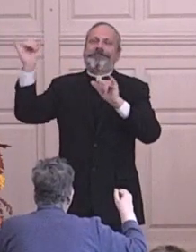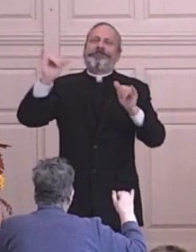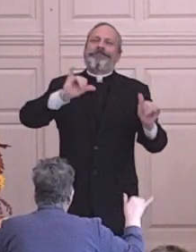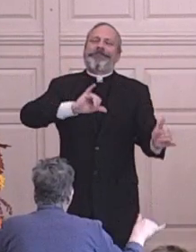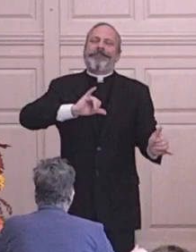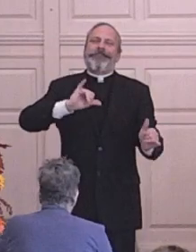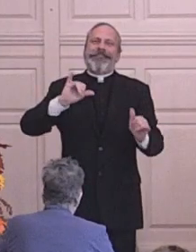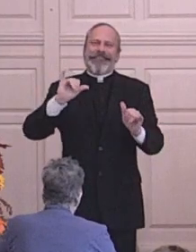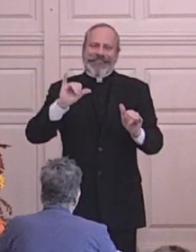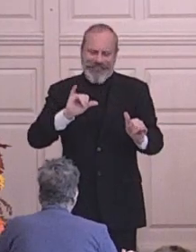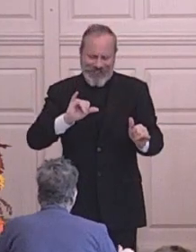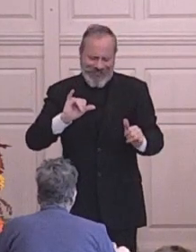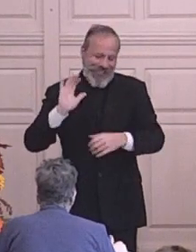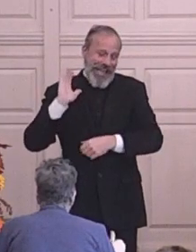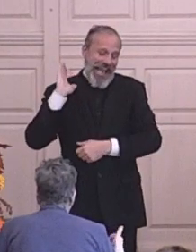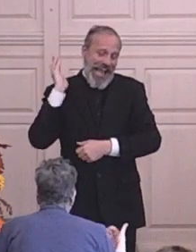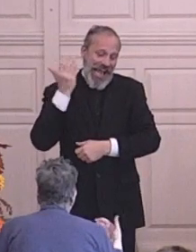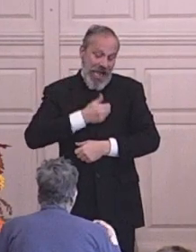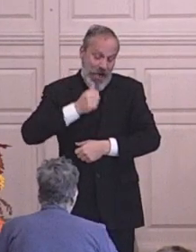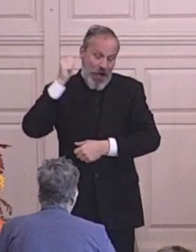earth as it is in